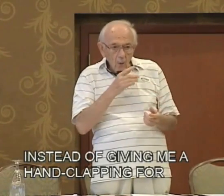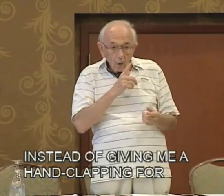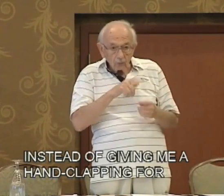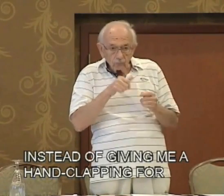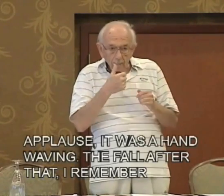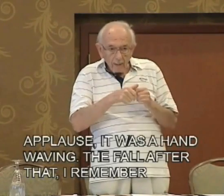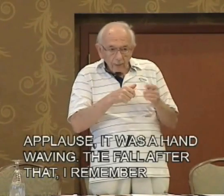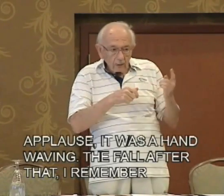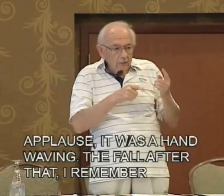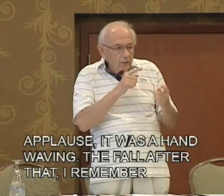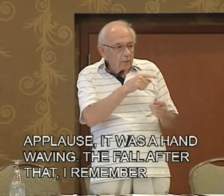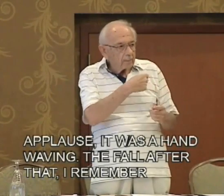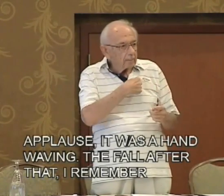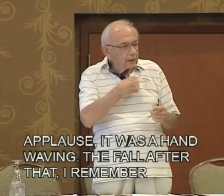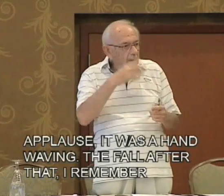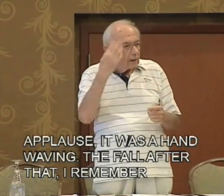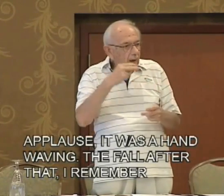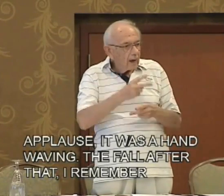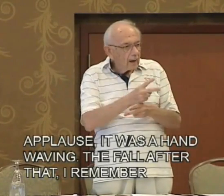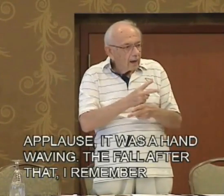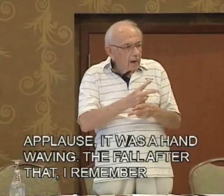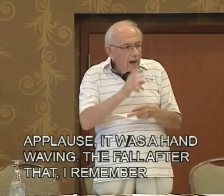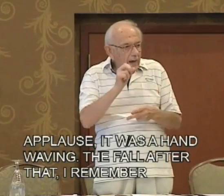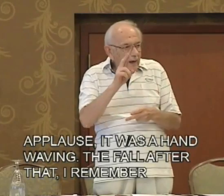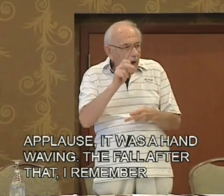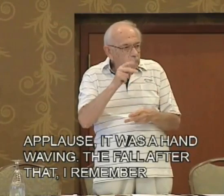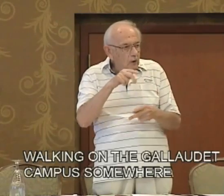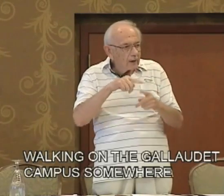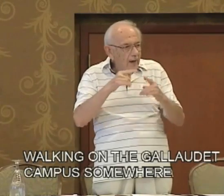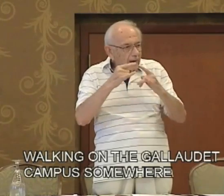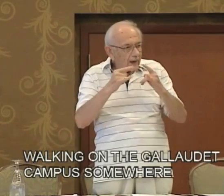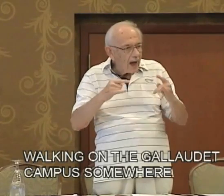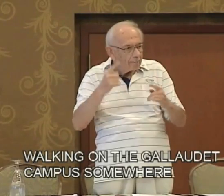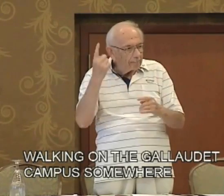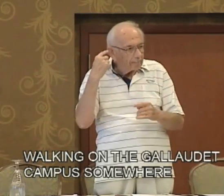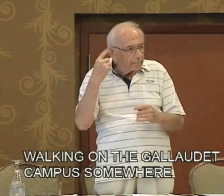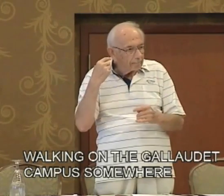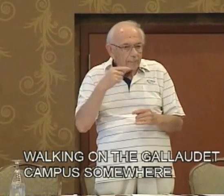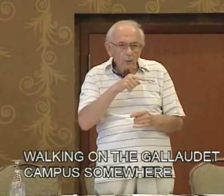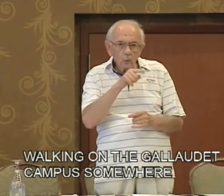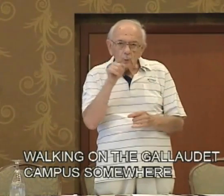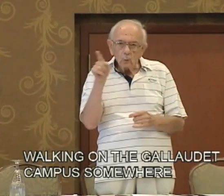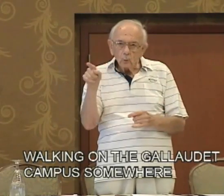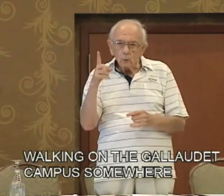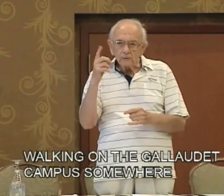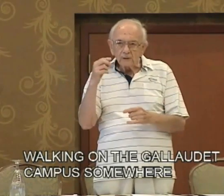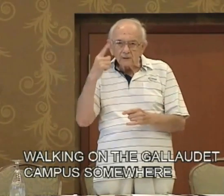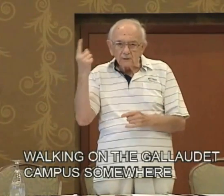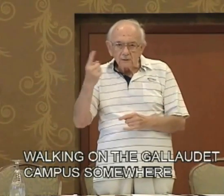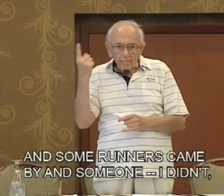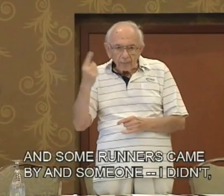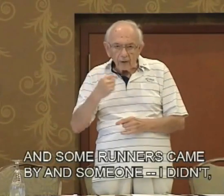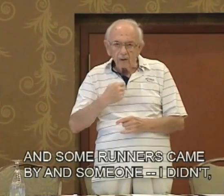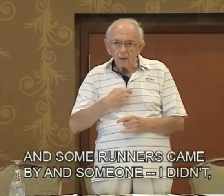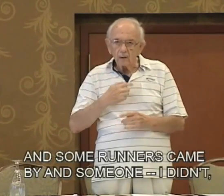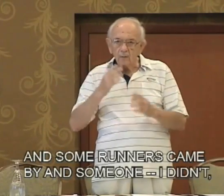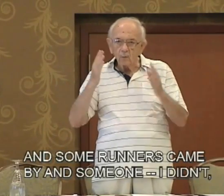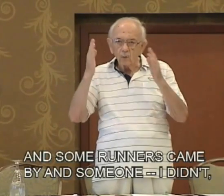someone I didn't of course recognize who they were and the person said I was at the camp you were at last year do you